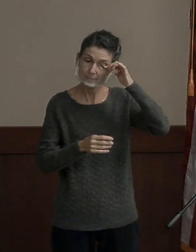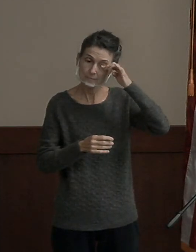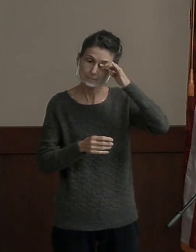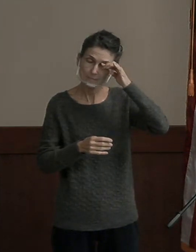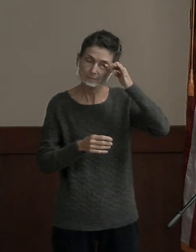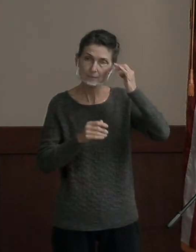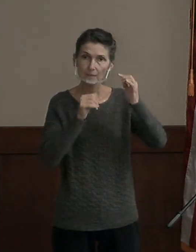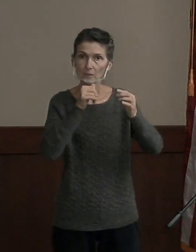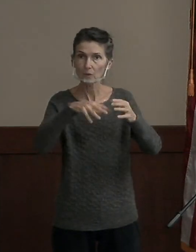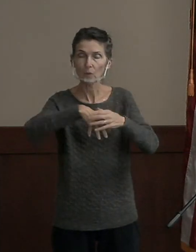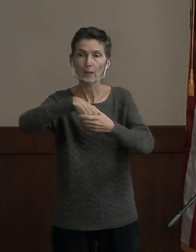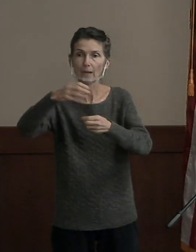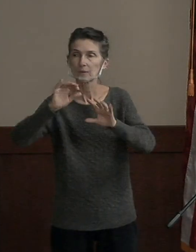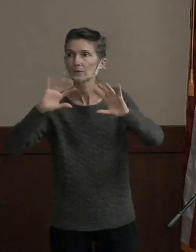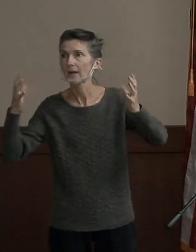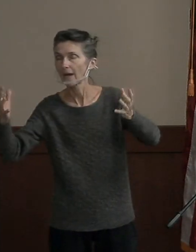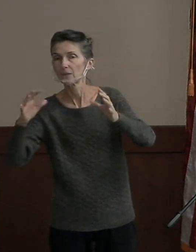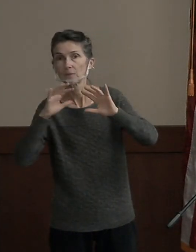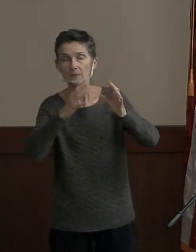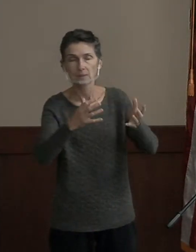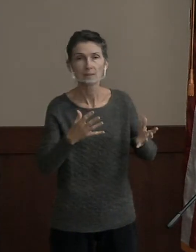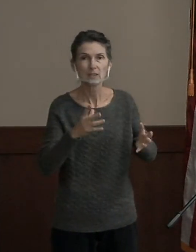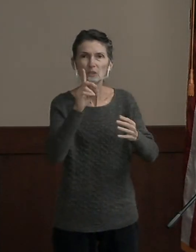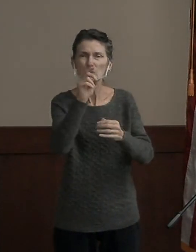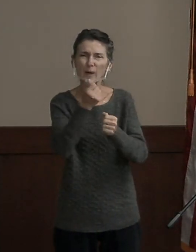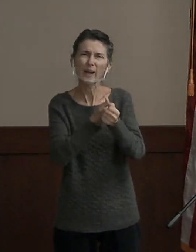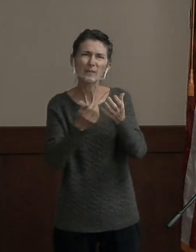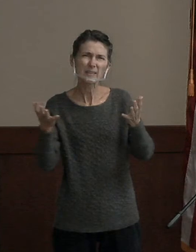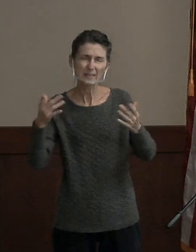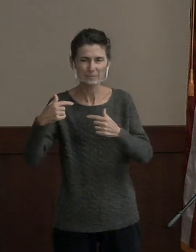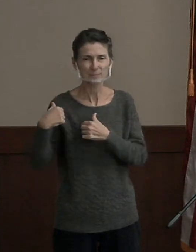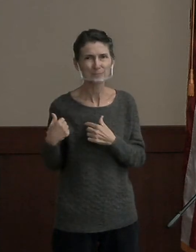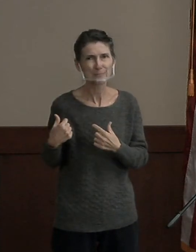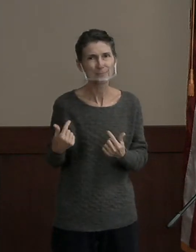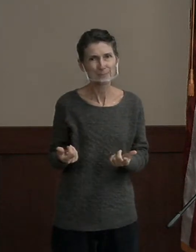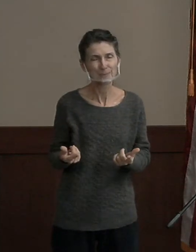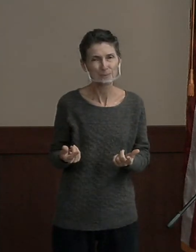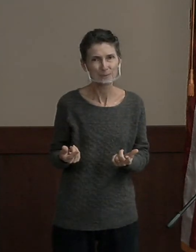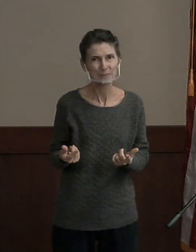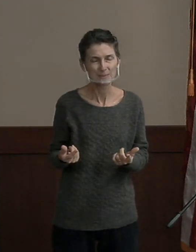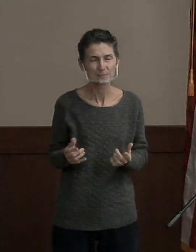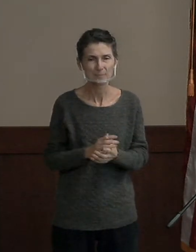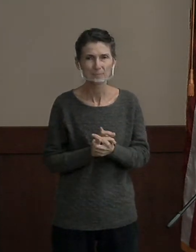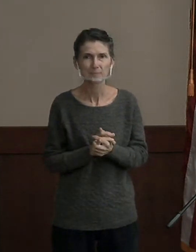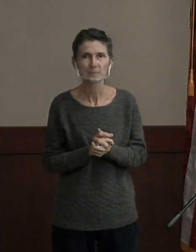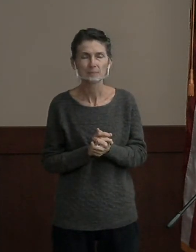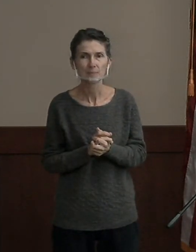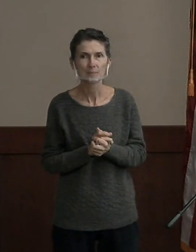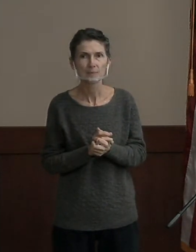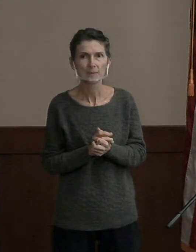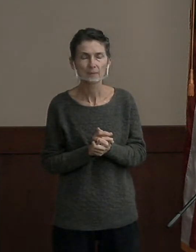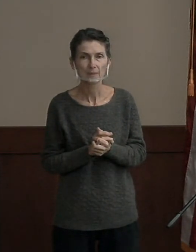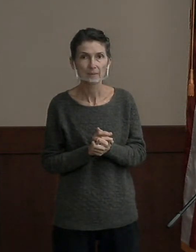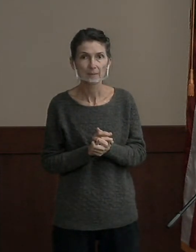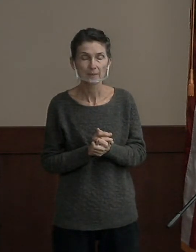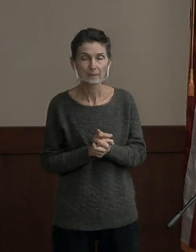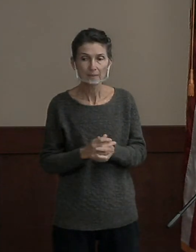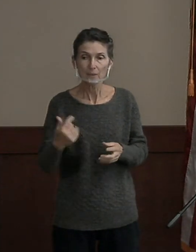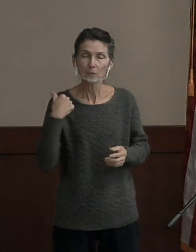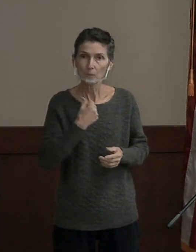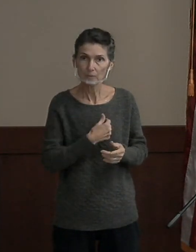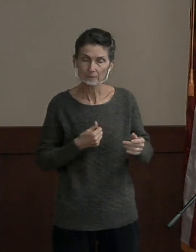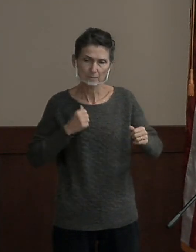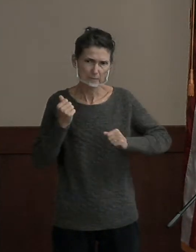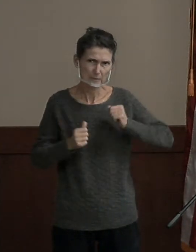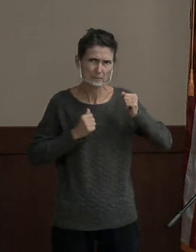Preferably, don't go out in gatherings, and basically do everything that you've been doing thus far. So we have been